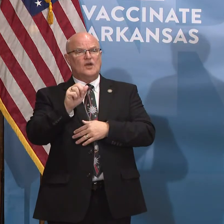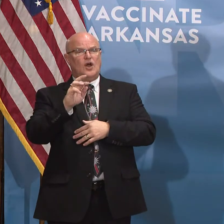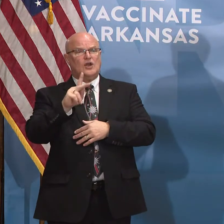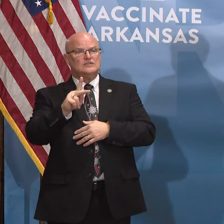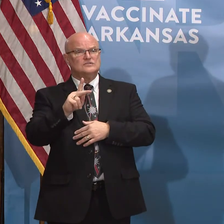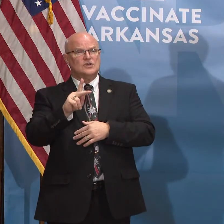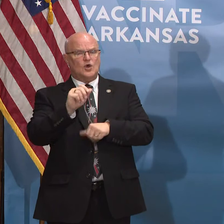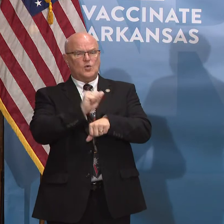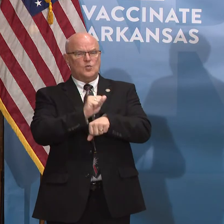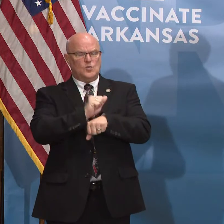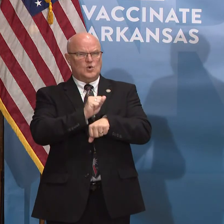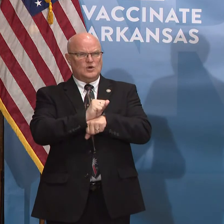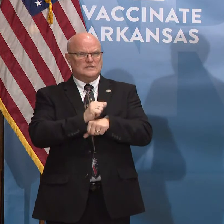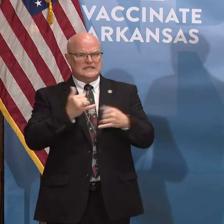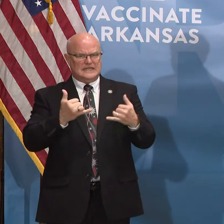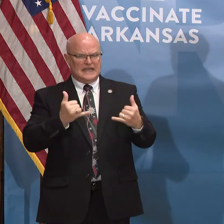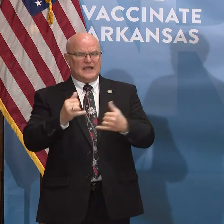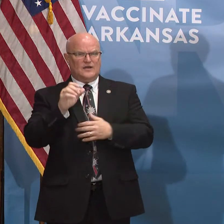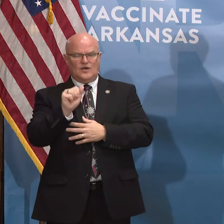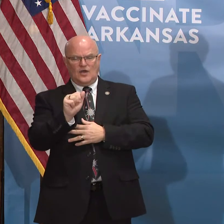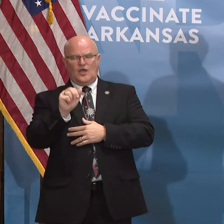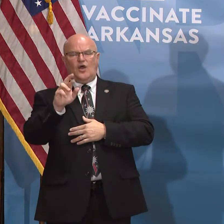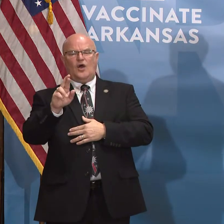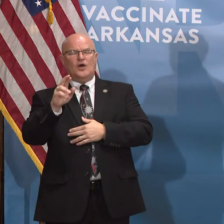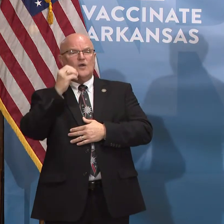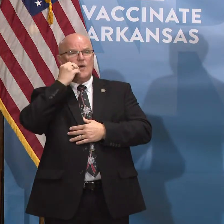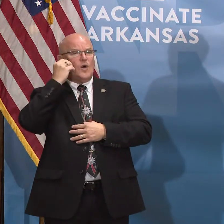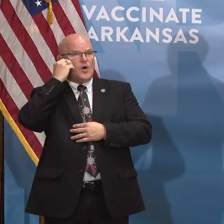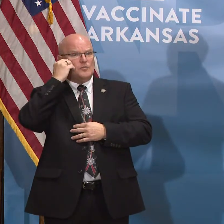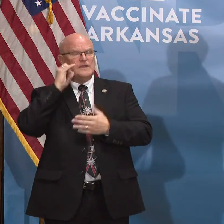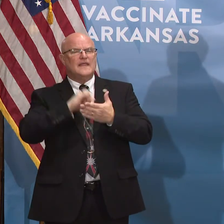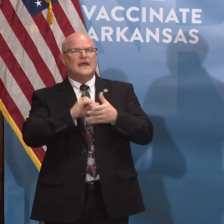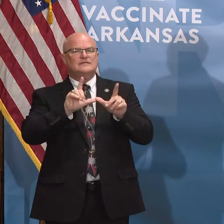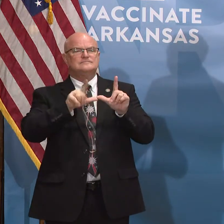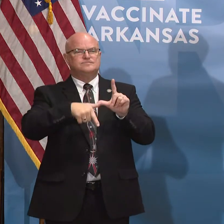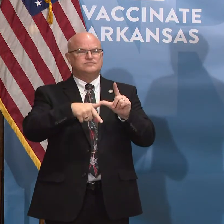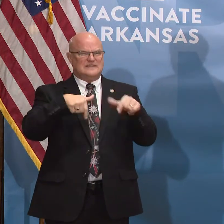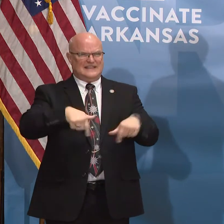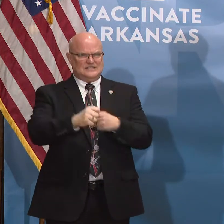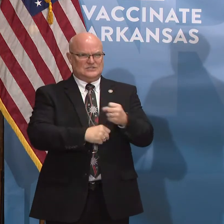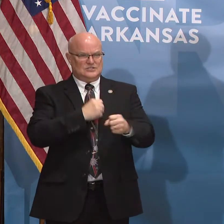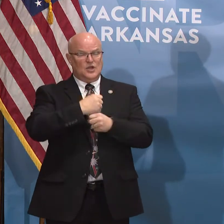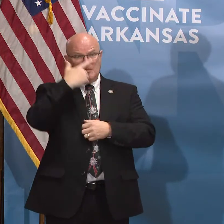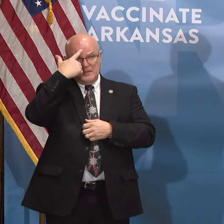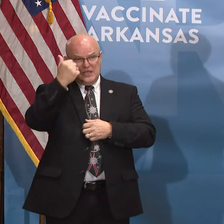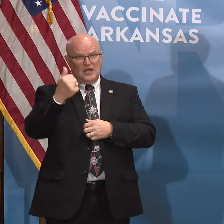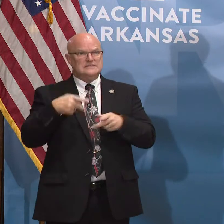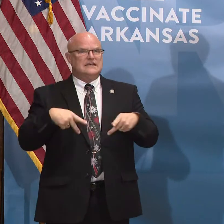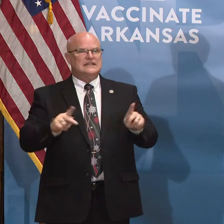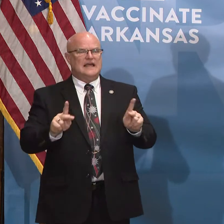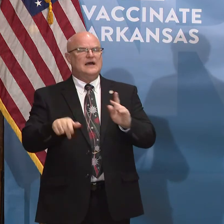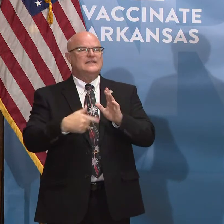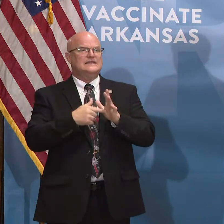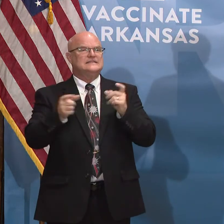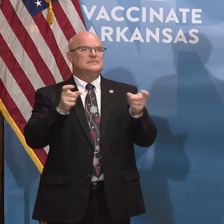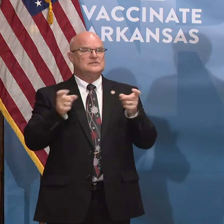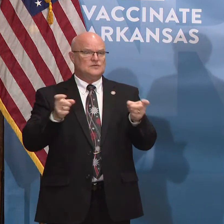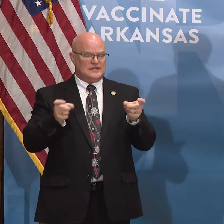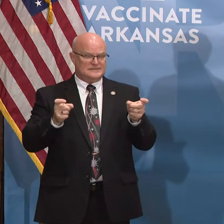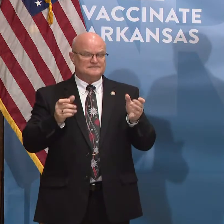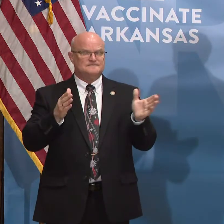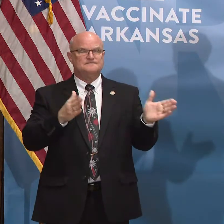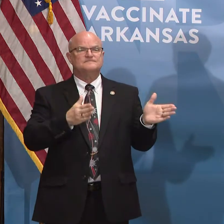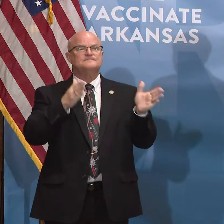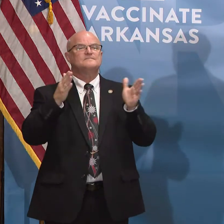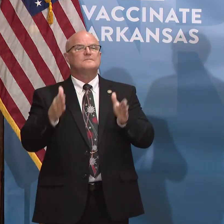Arkansas Works, now Our Homes. That will be discontinued after this year because it's disallowed by this administration.